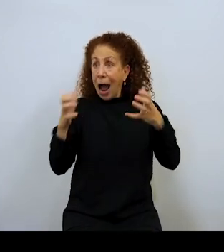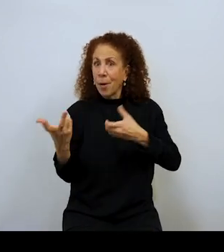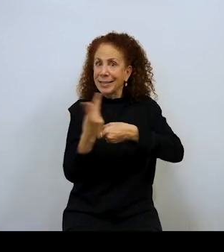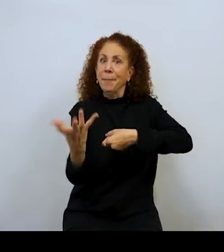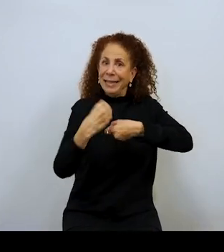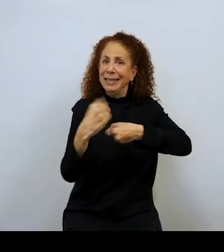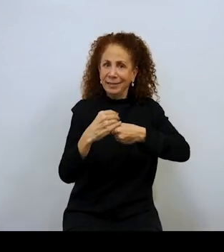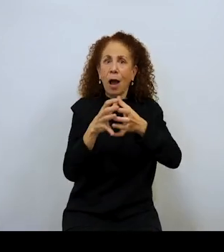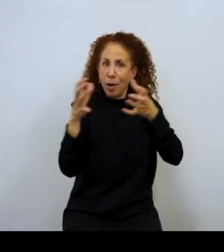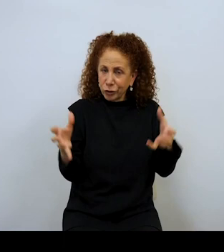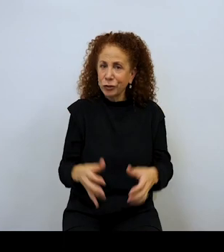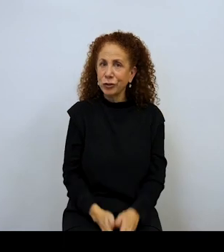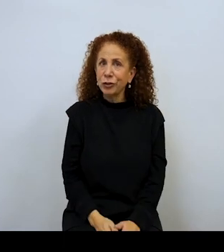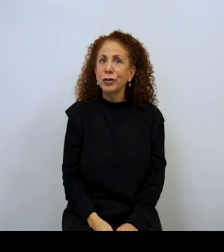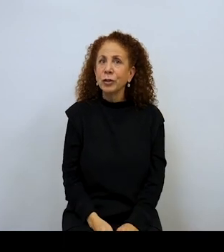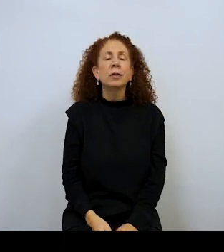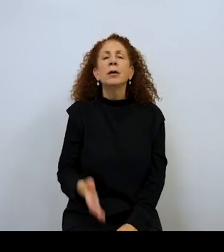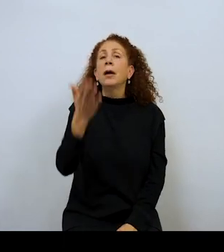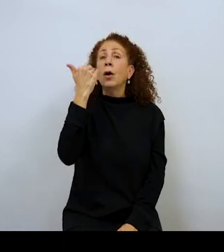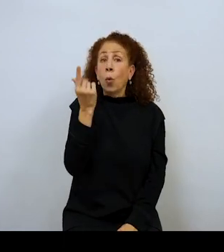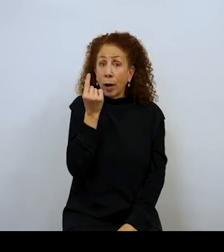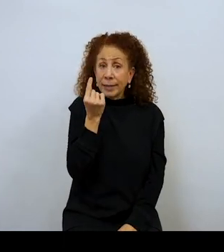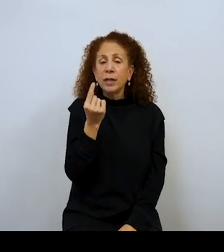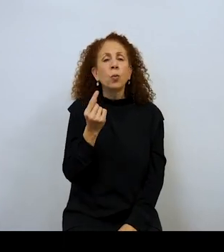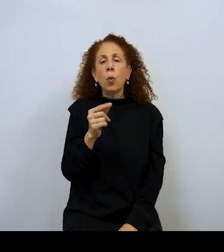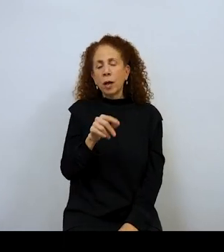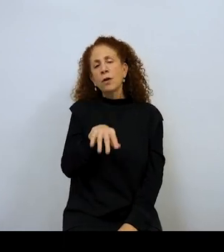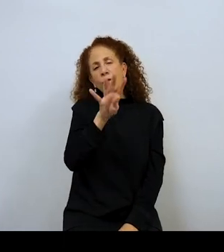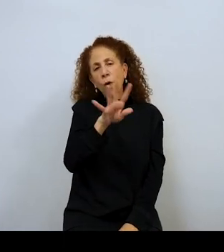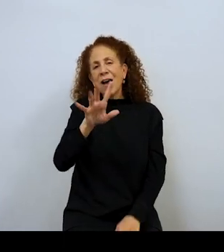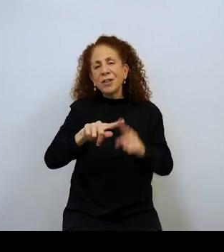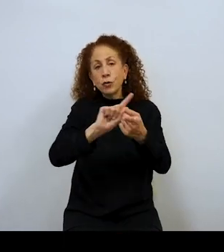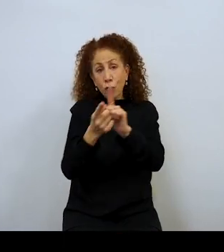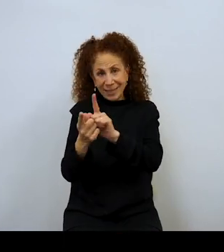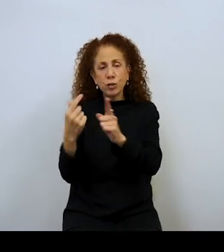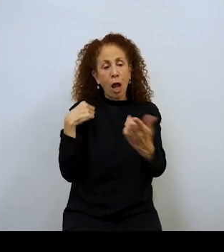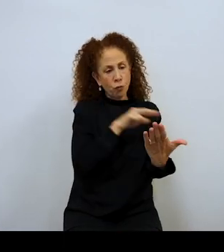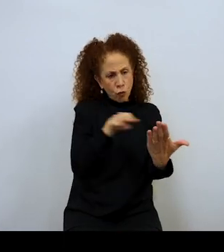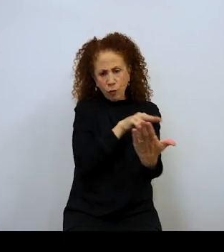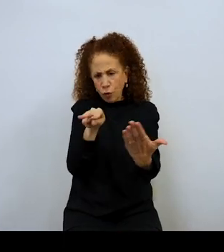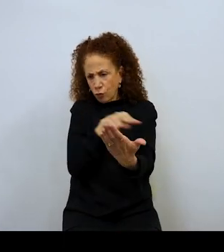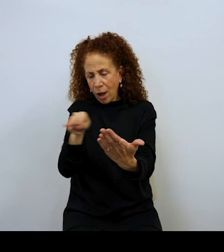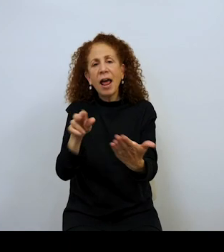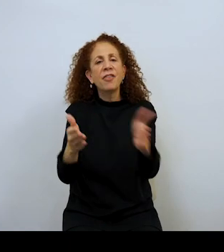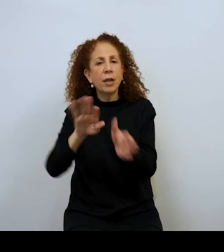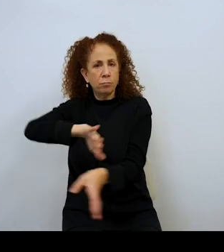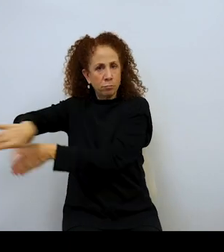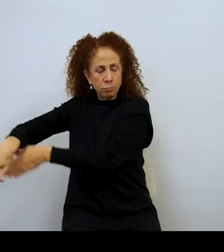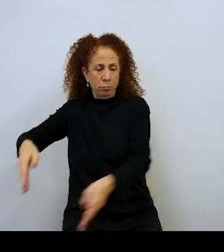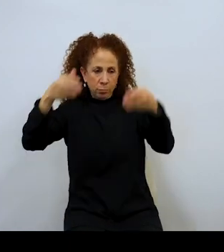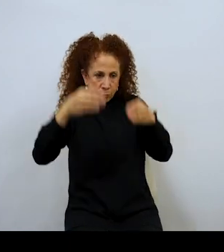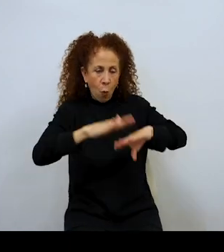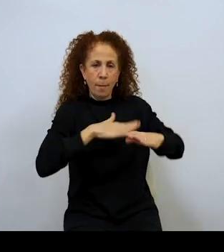play just, you know, because what I did was read about four or five translations, then put it away mm-hmm. and say, now I'm just going to write the novel,